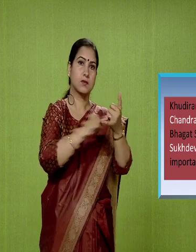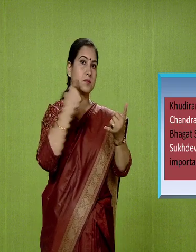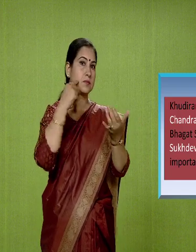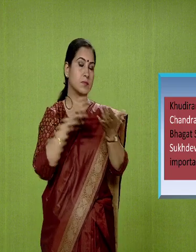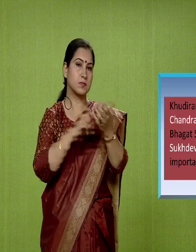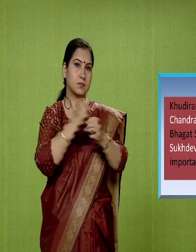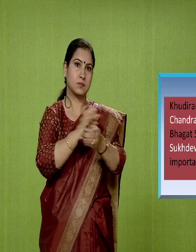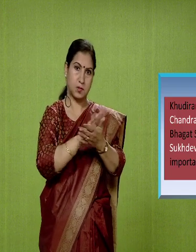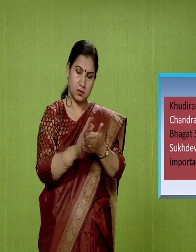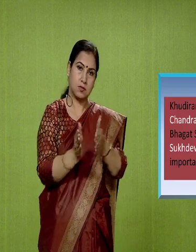Rajguru,